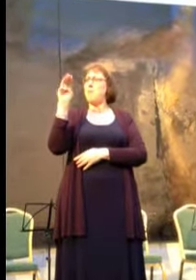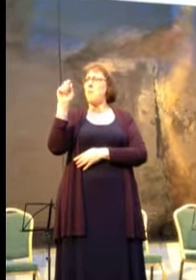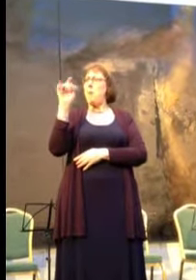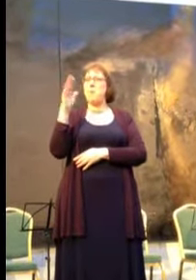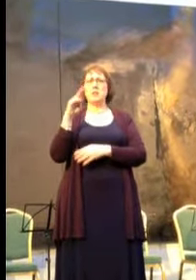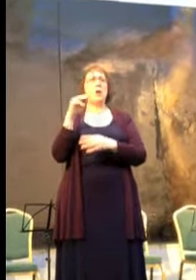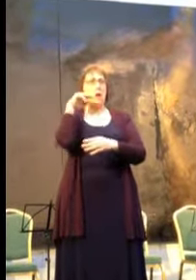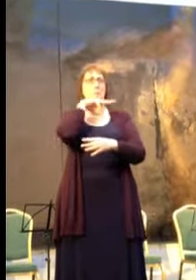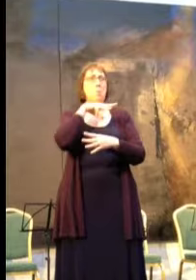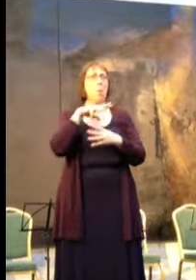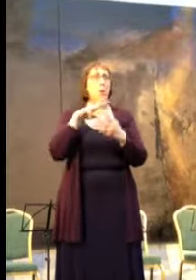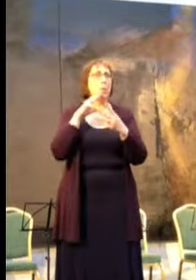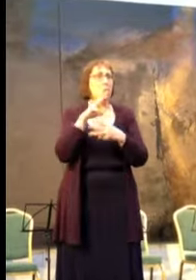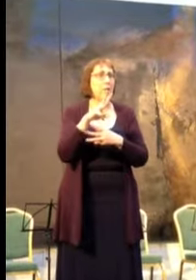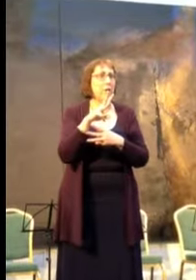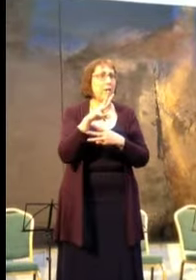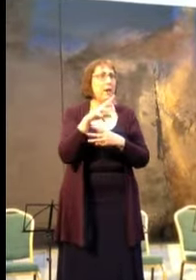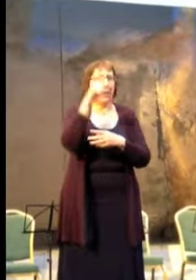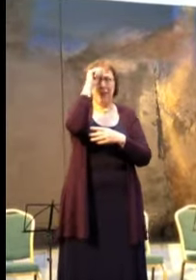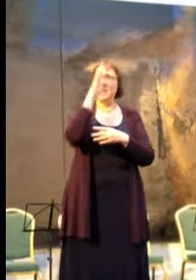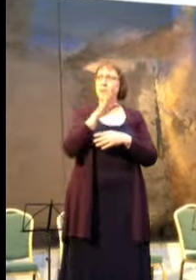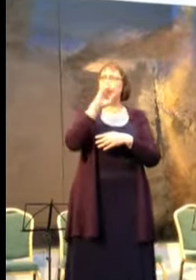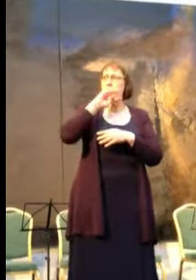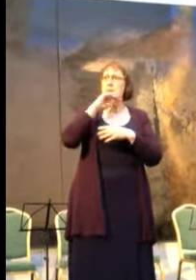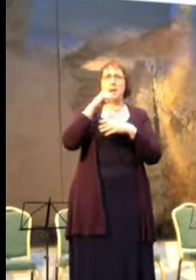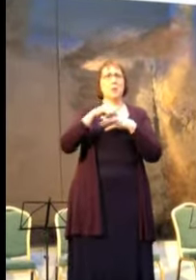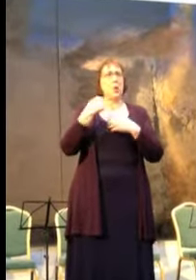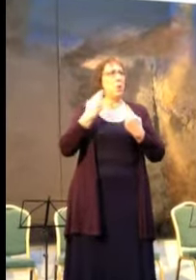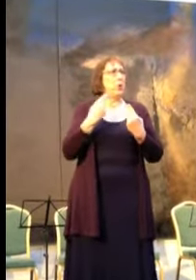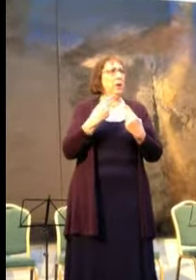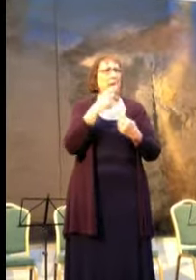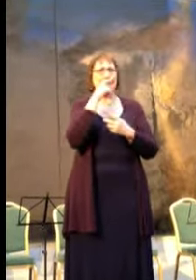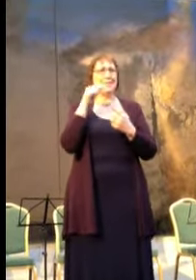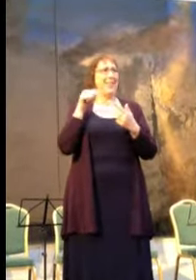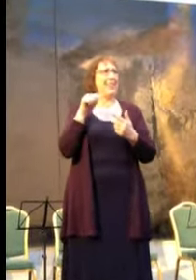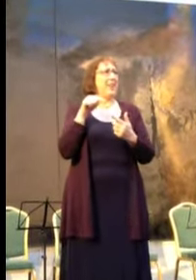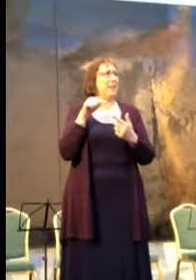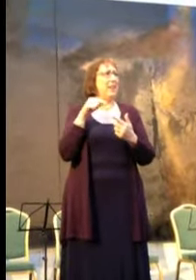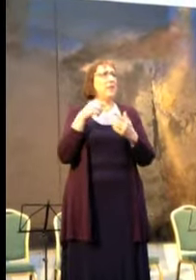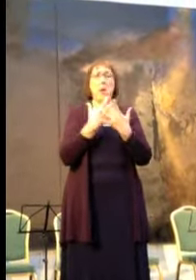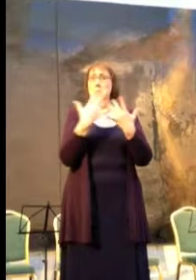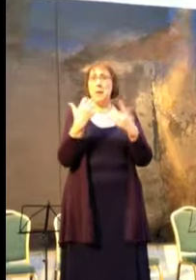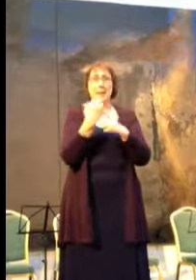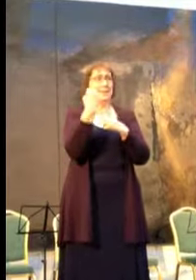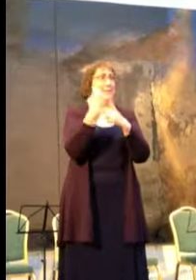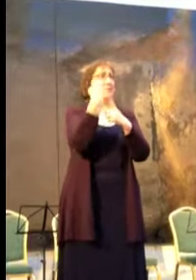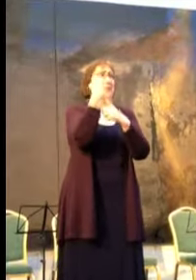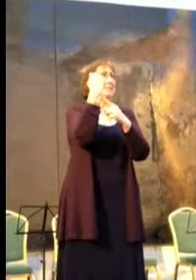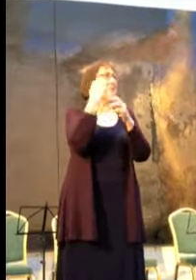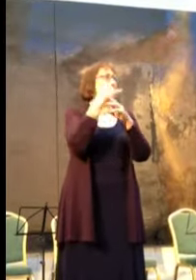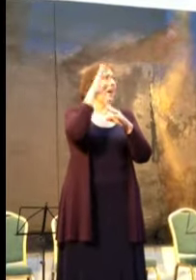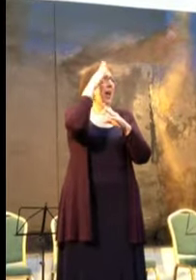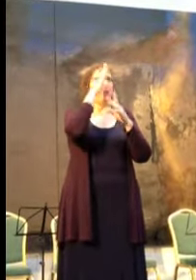St. Patrick's Day we should speak of it, I think, not only recognising the great successes, and there are many of the Irish in so many